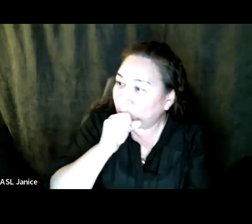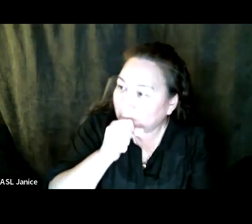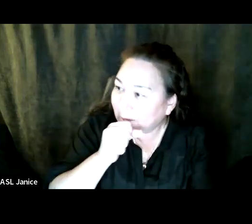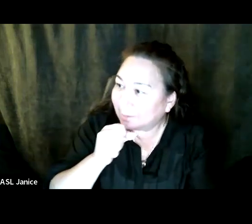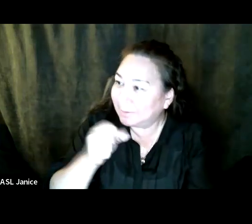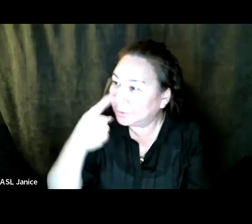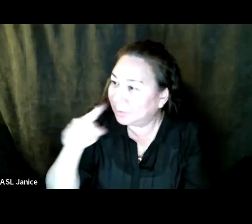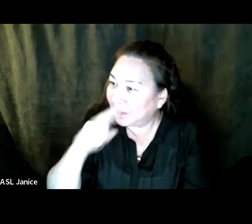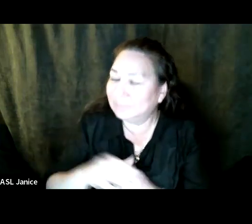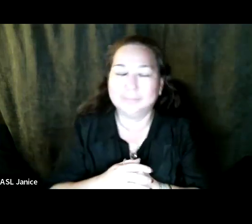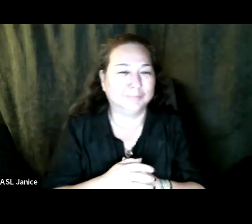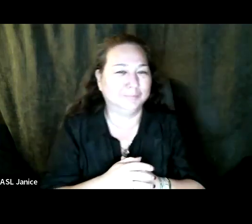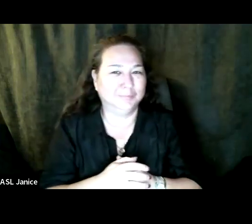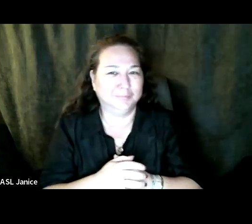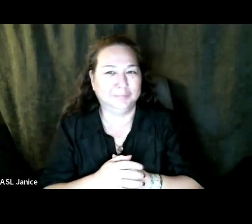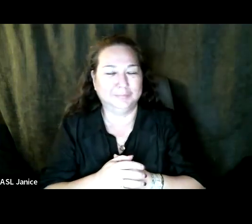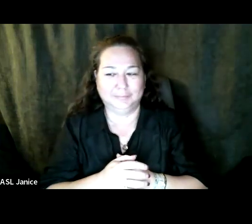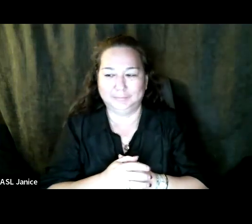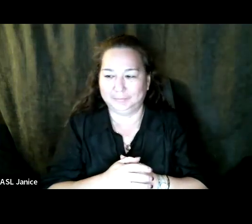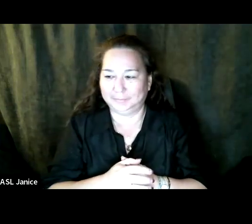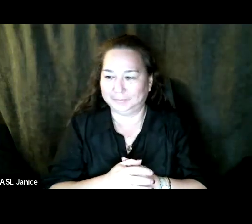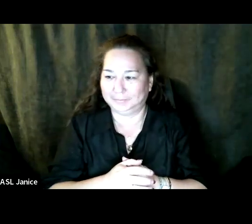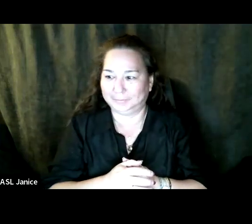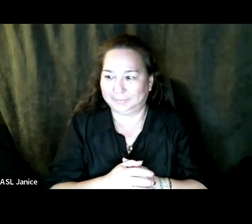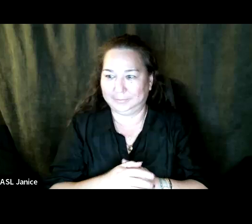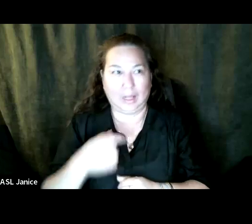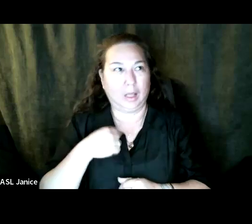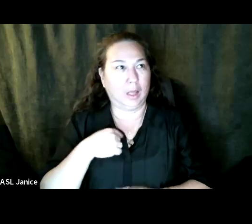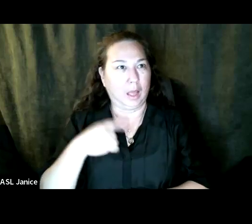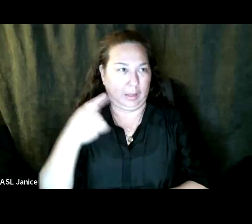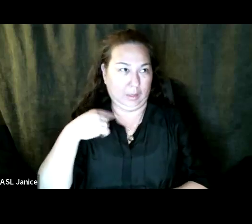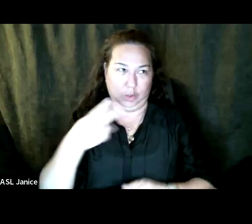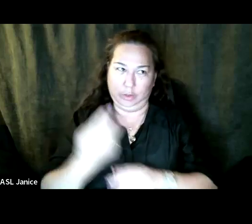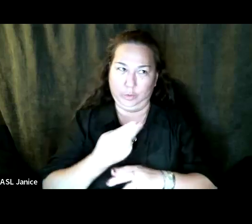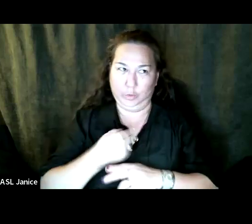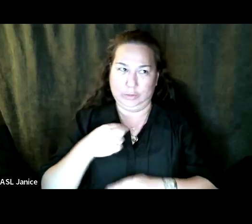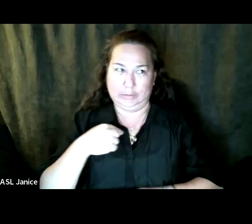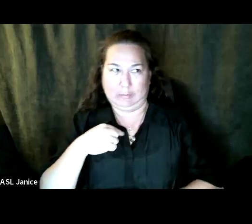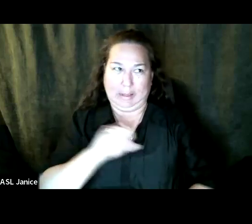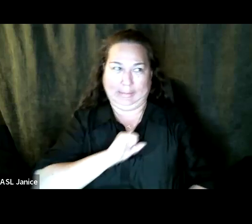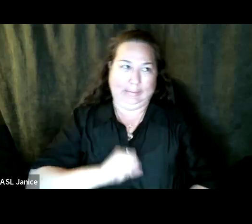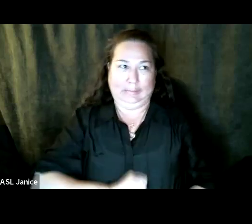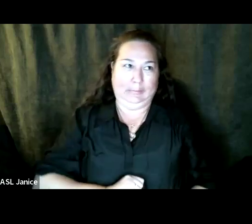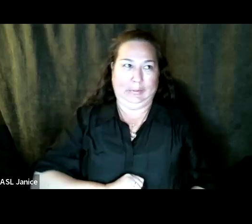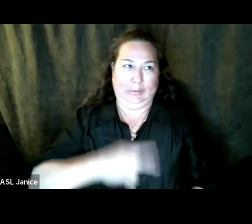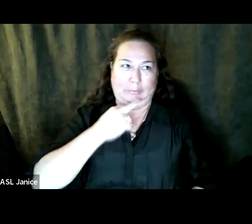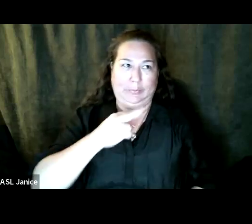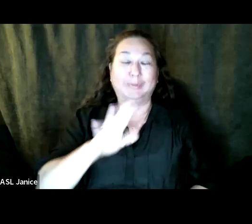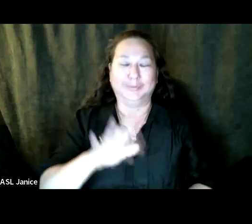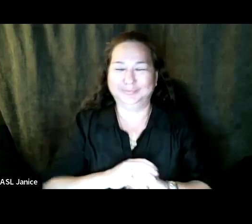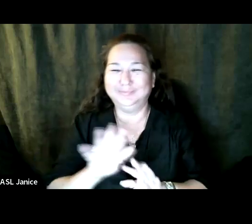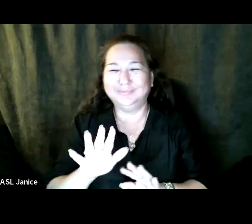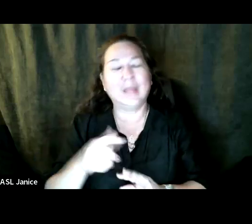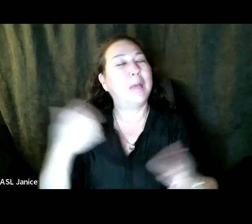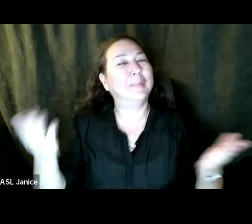go. Use Should that I use my principal- cafeteria use that voice? You know principal that. voice. I've been in the district for